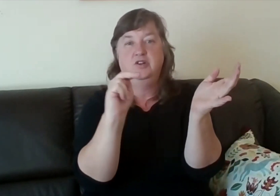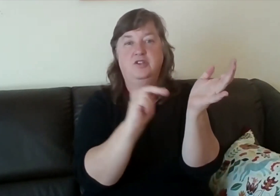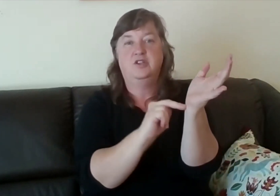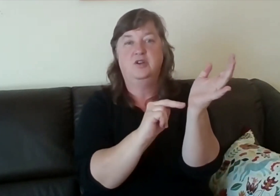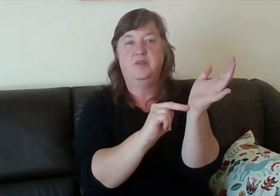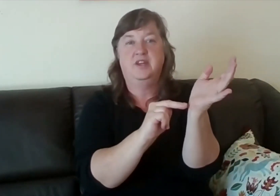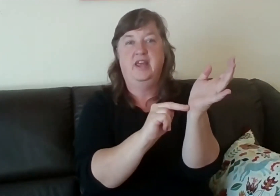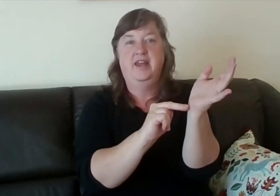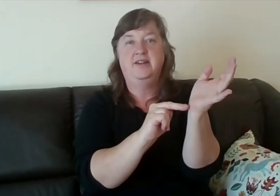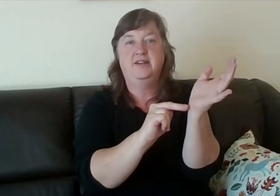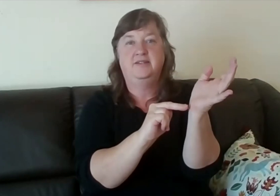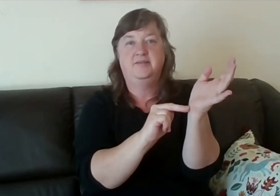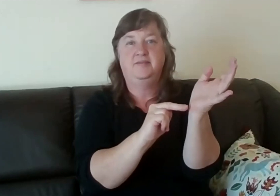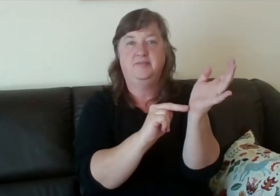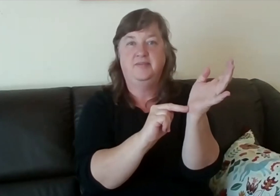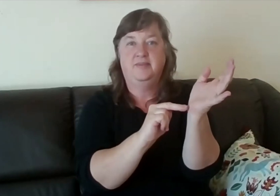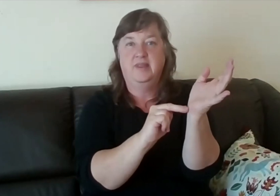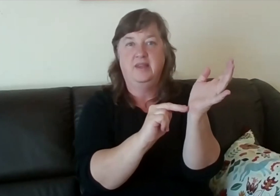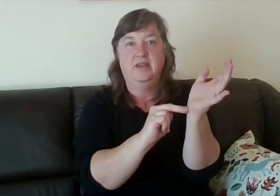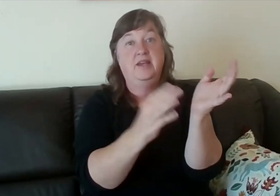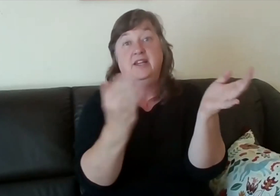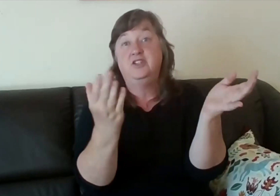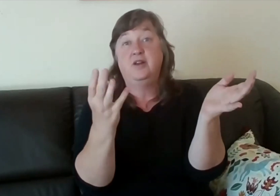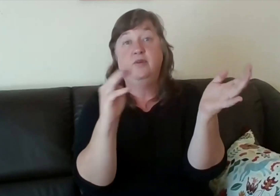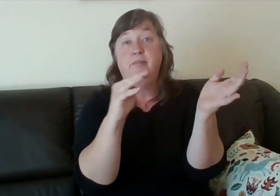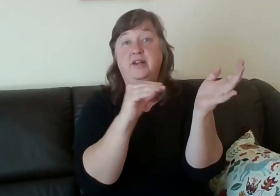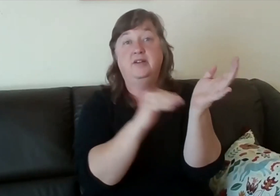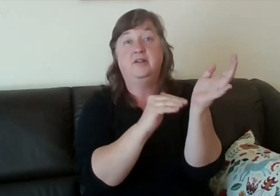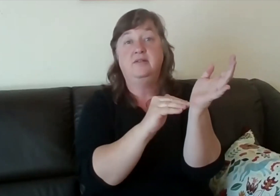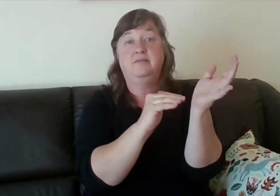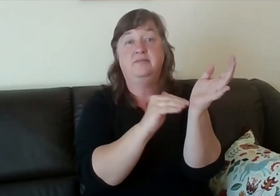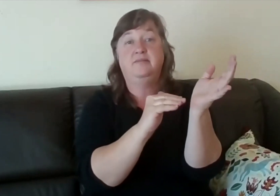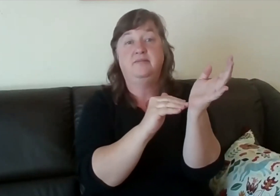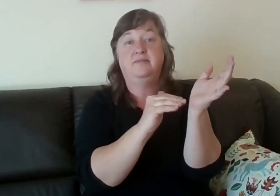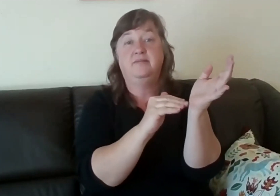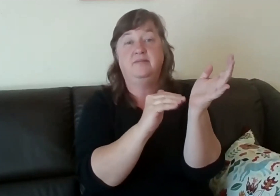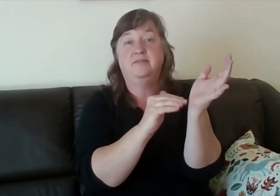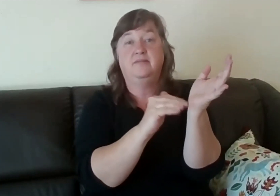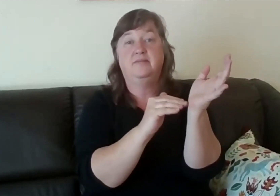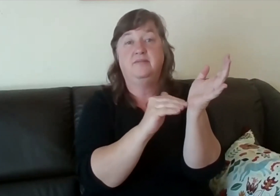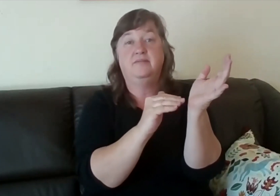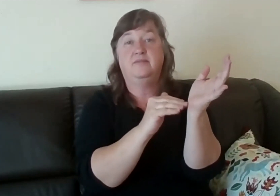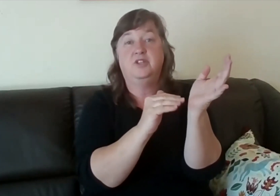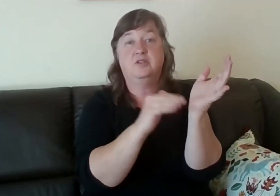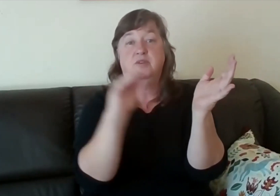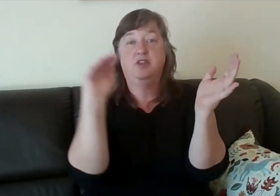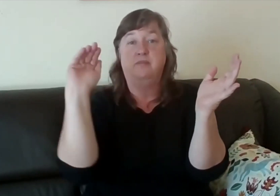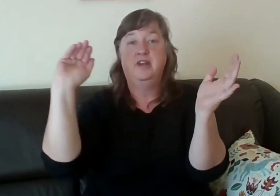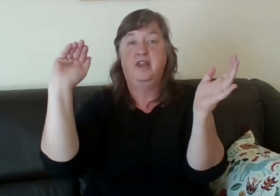Nurse with an N. And general medical, just with your bent hand.